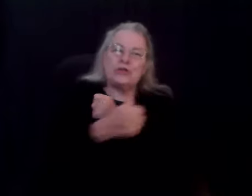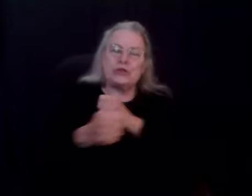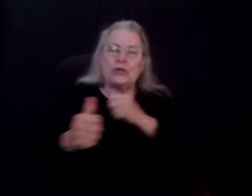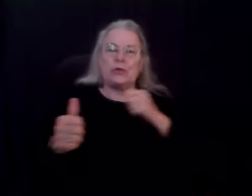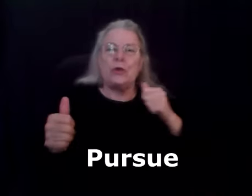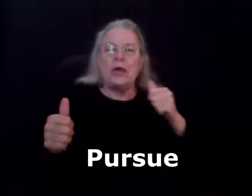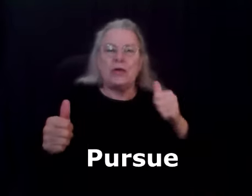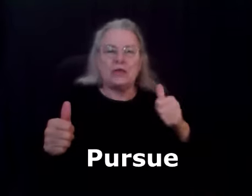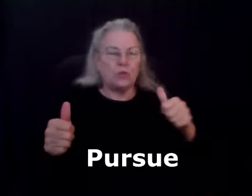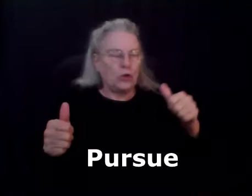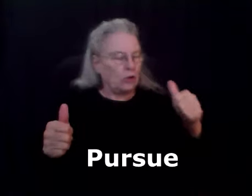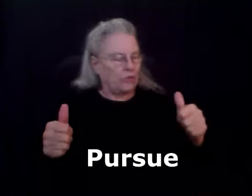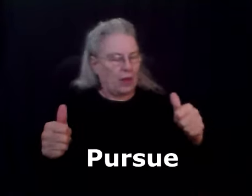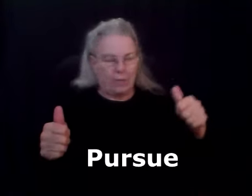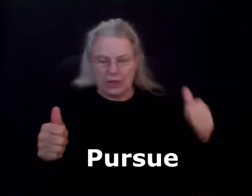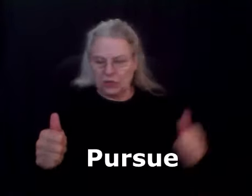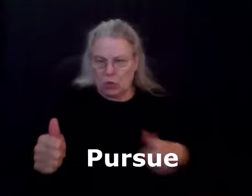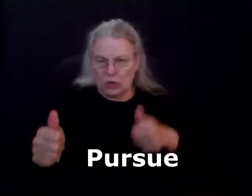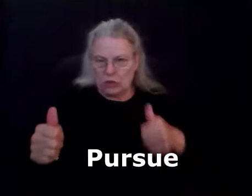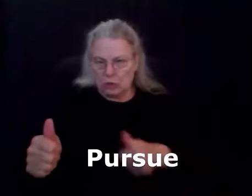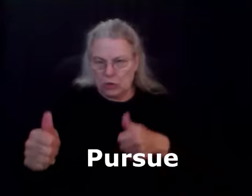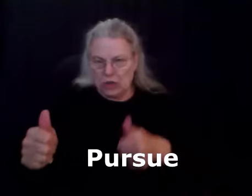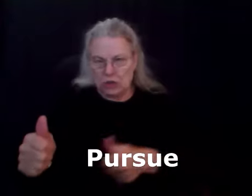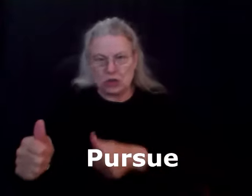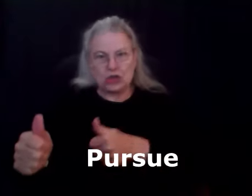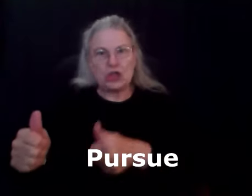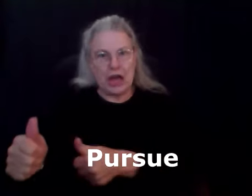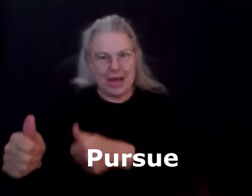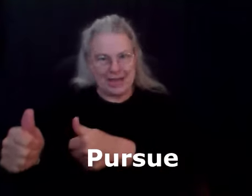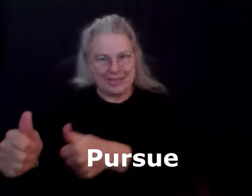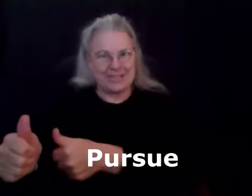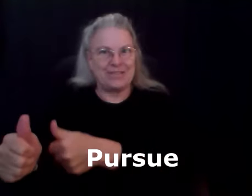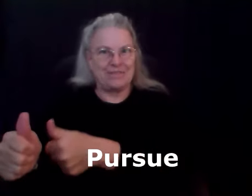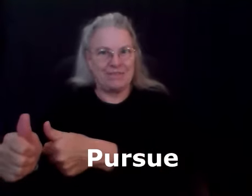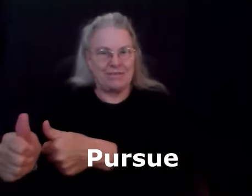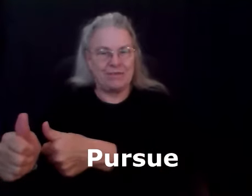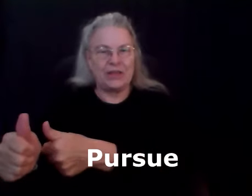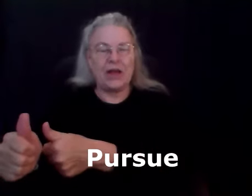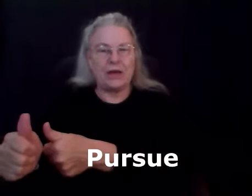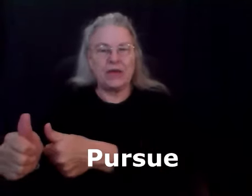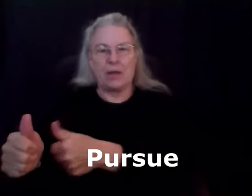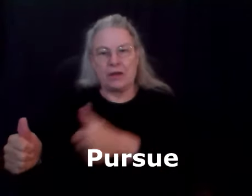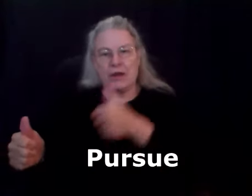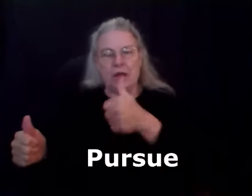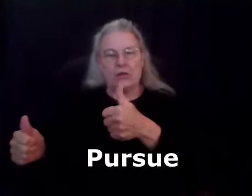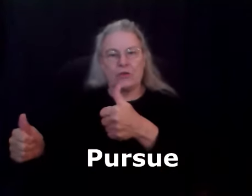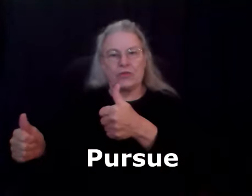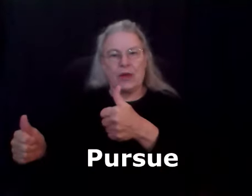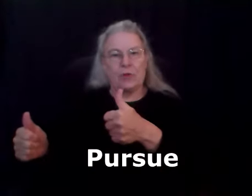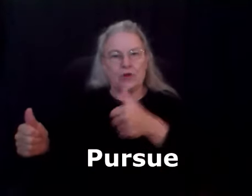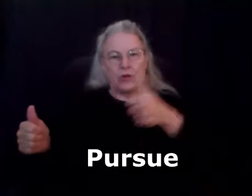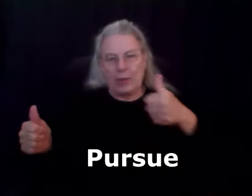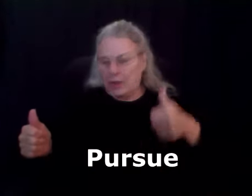Pursue. That's where your thumb is going to chase the non-dominant. Your thumb on your dominant hand